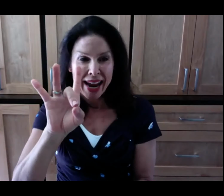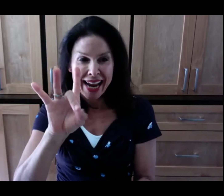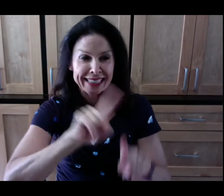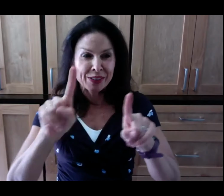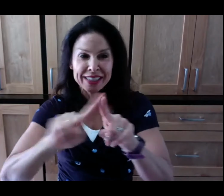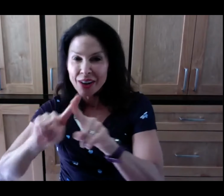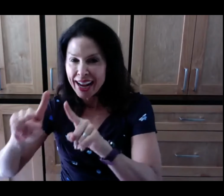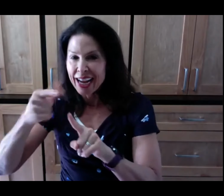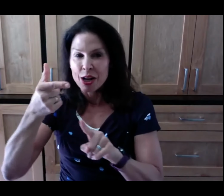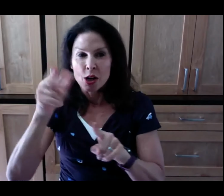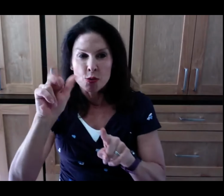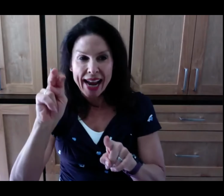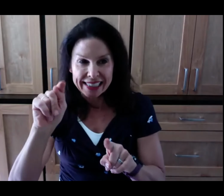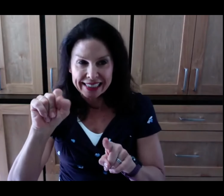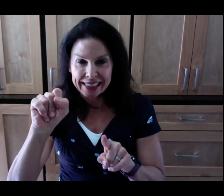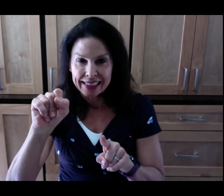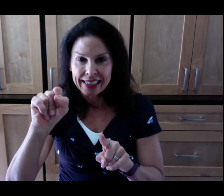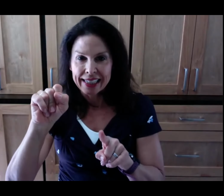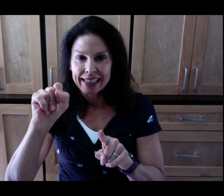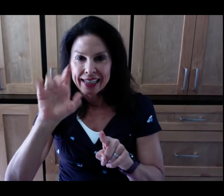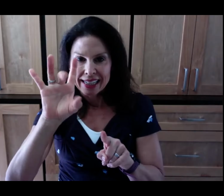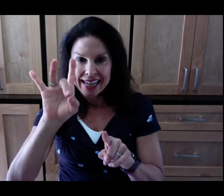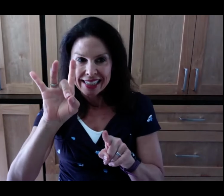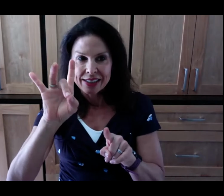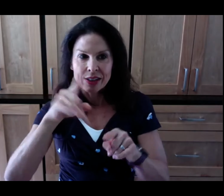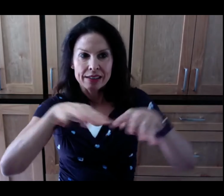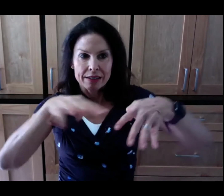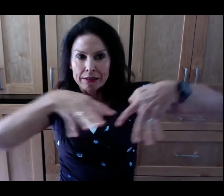And my boss there had 8 different grants.